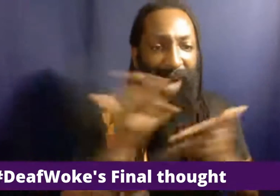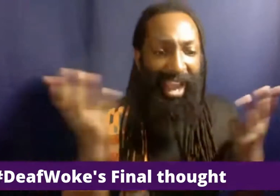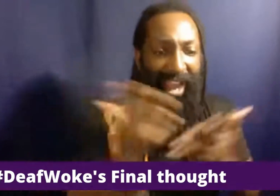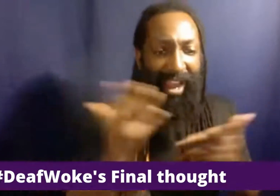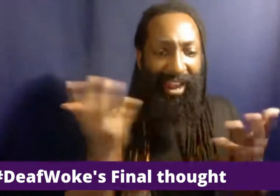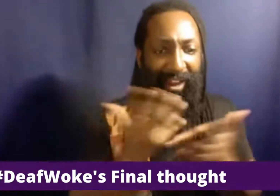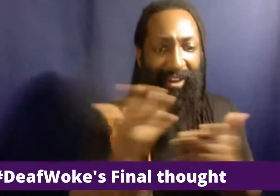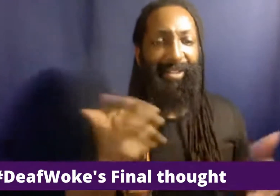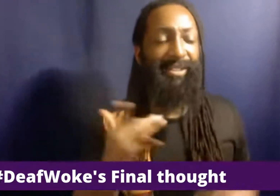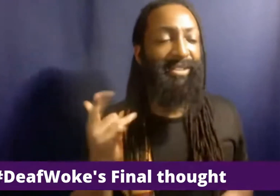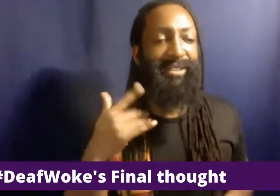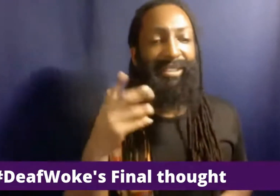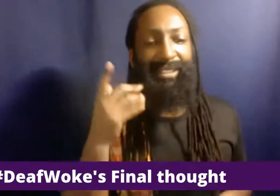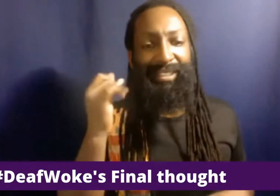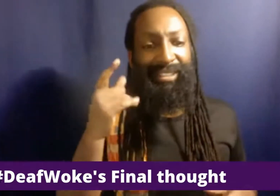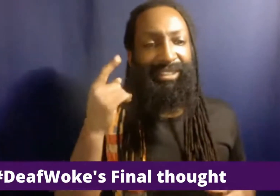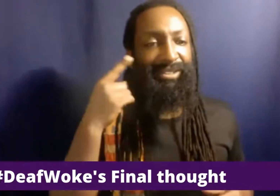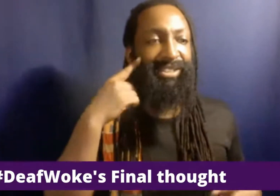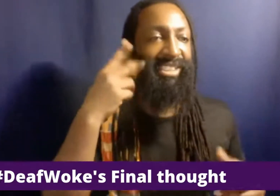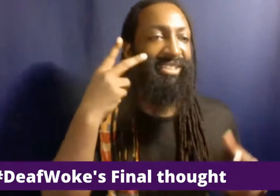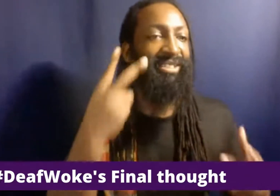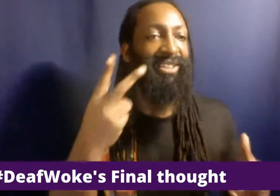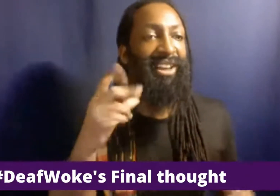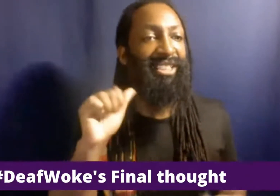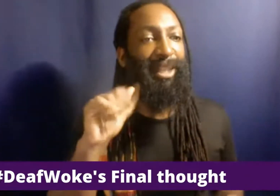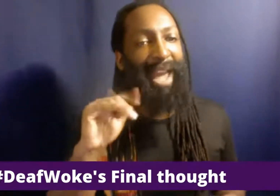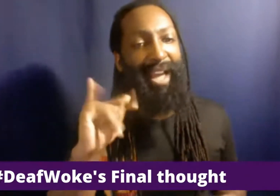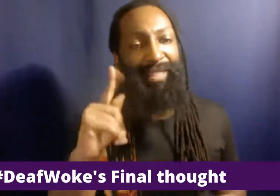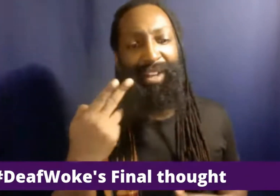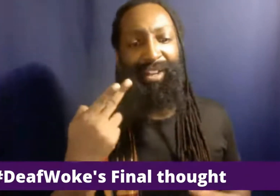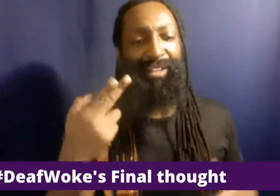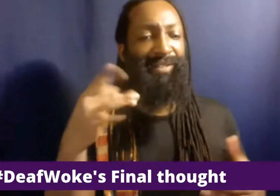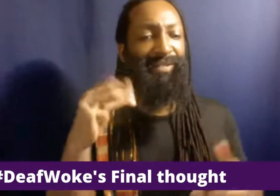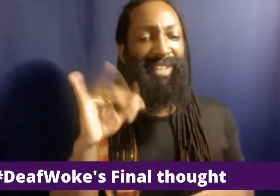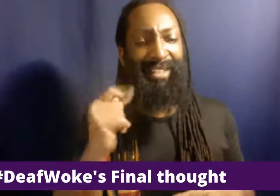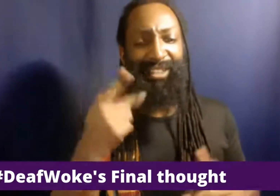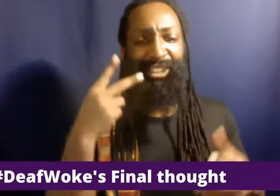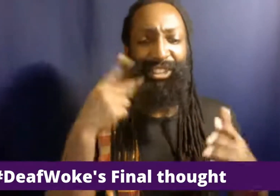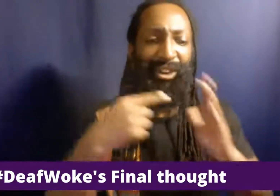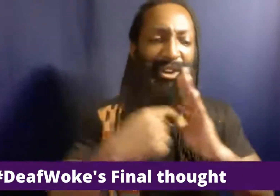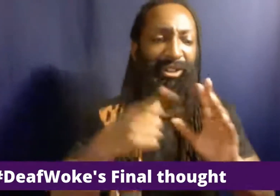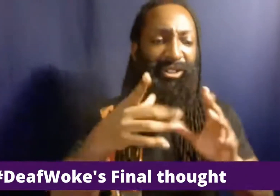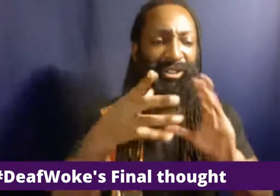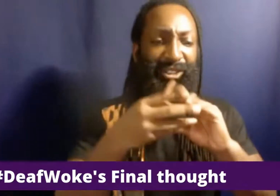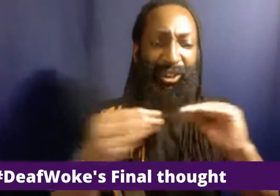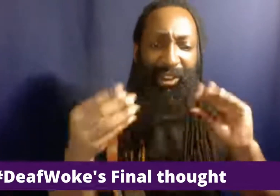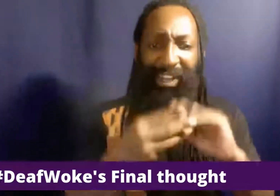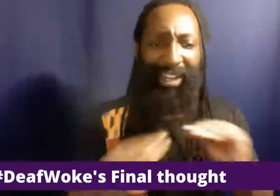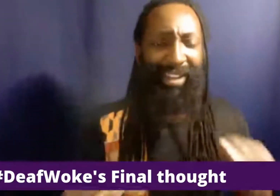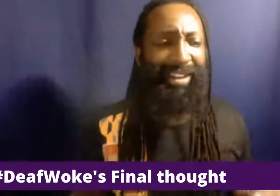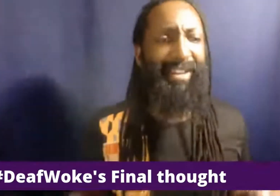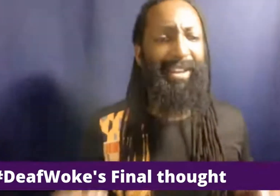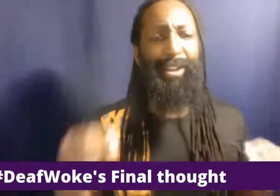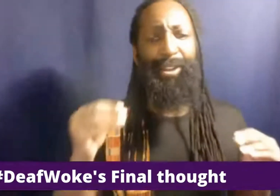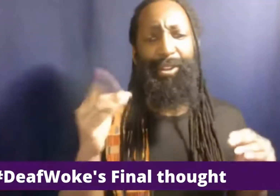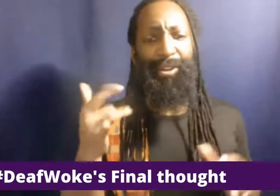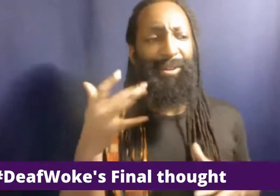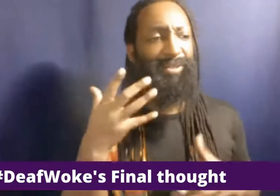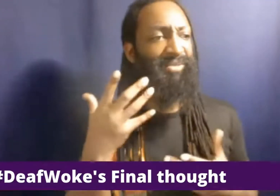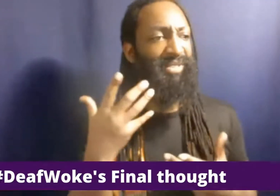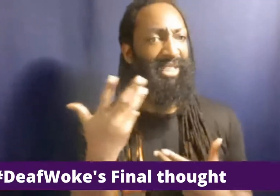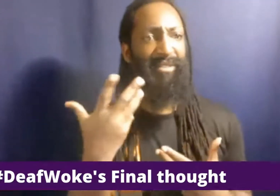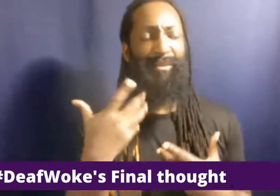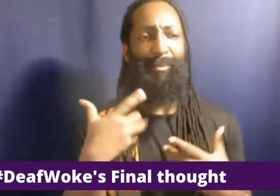Oh, wow. She just saw Samantha show her story,